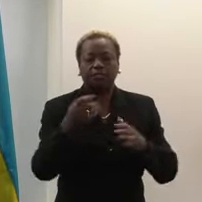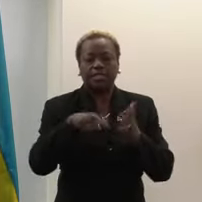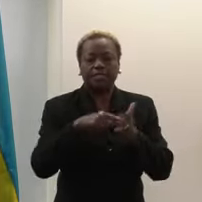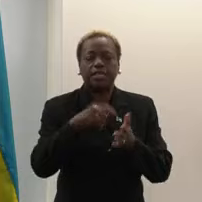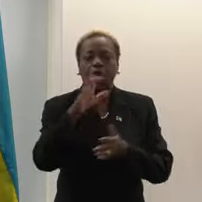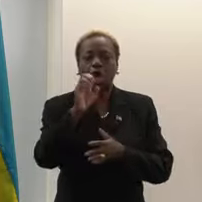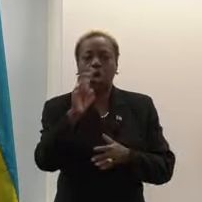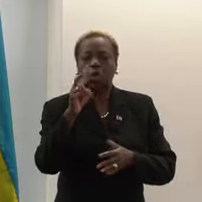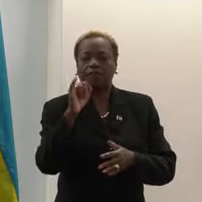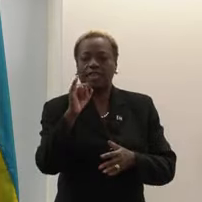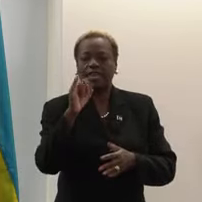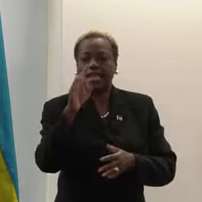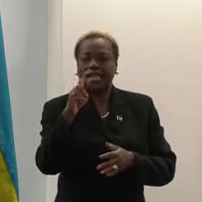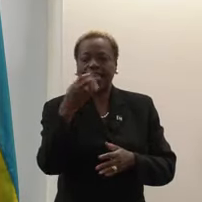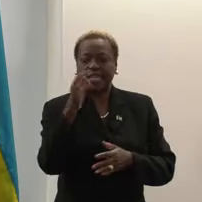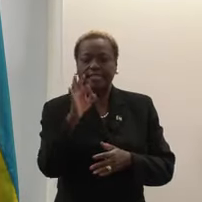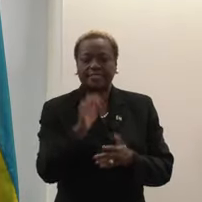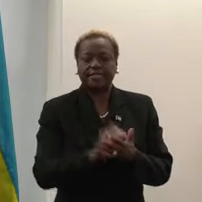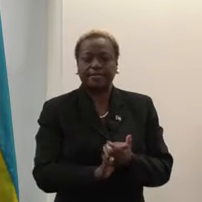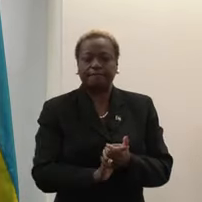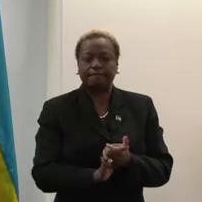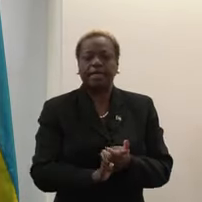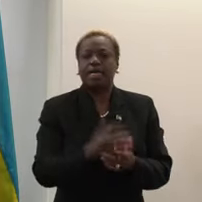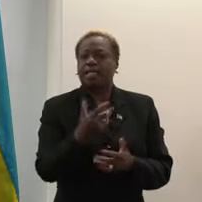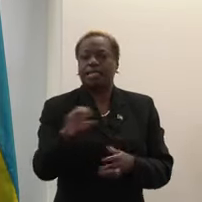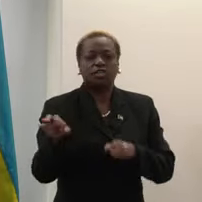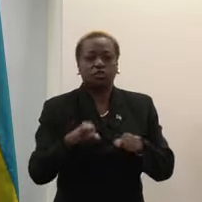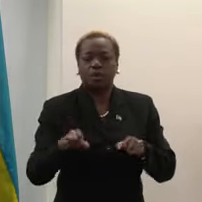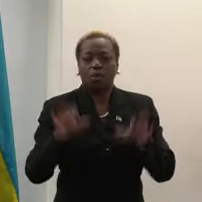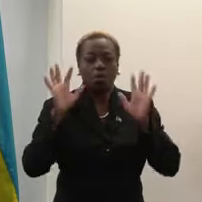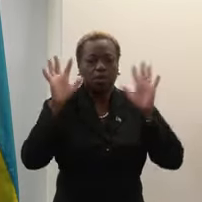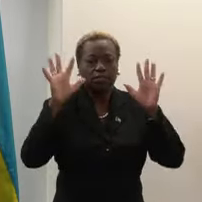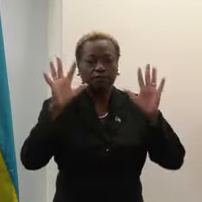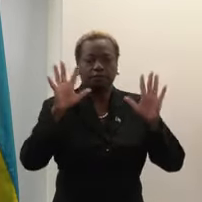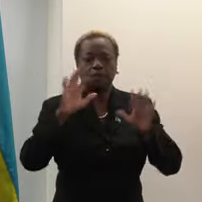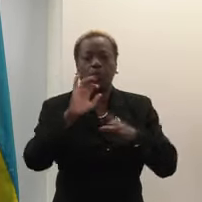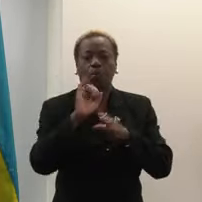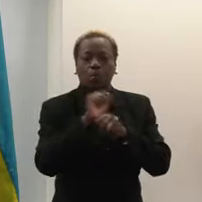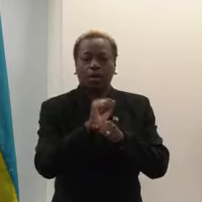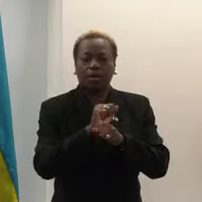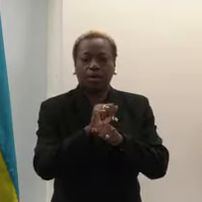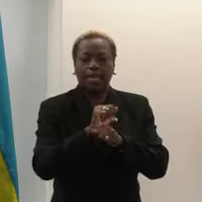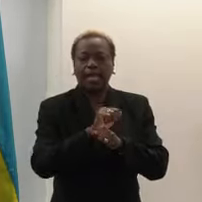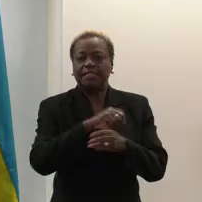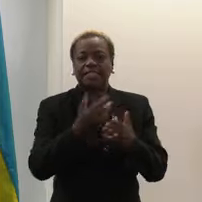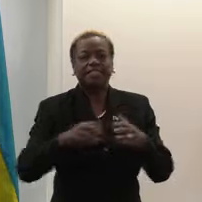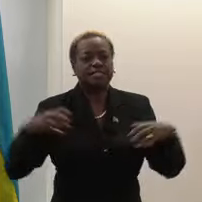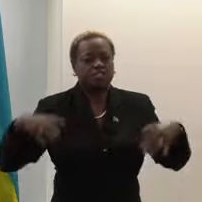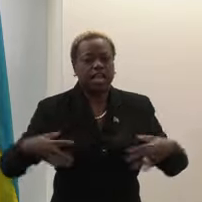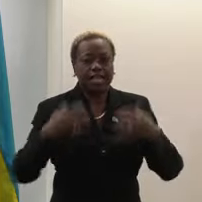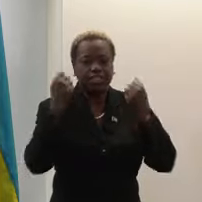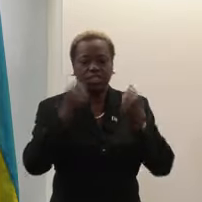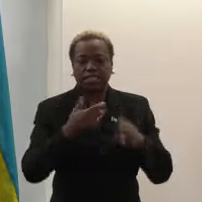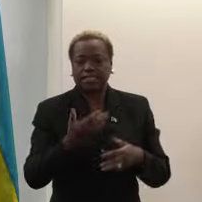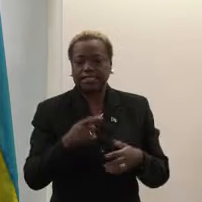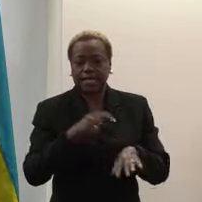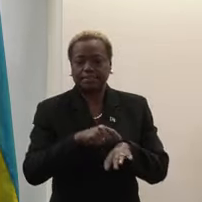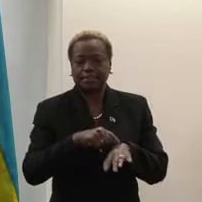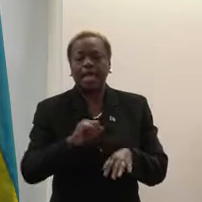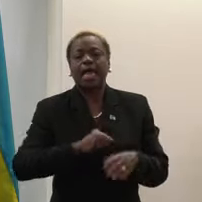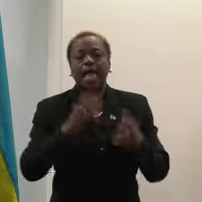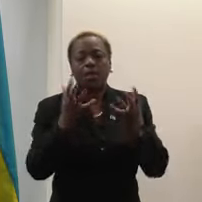COVID-19 fight. They are doing extraordinary work in these very challenging times. I want to